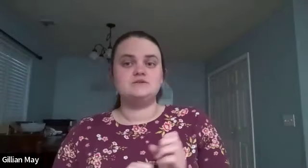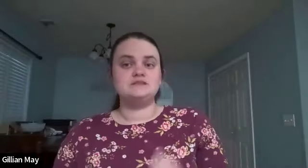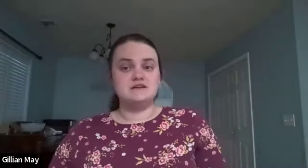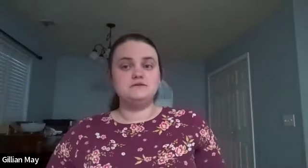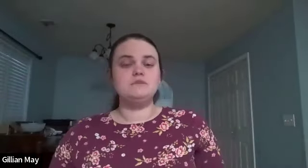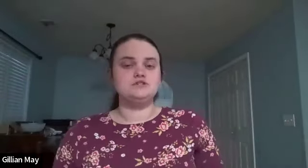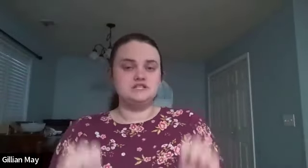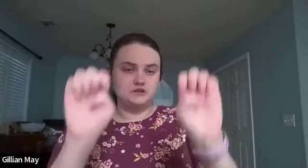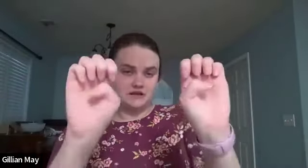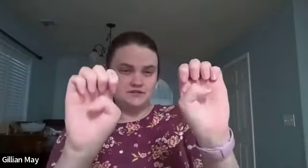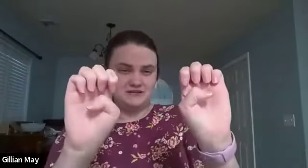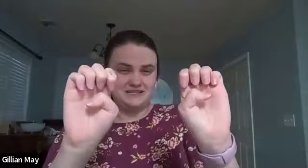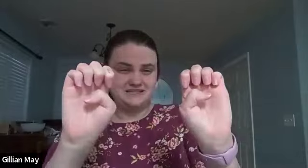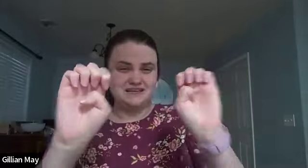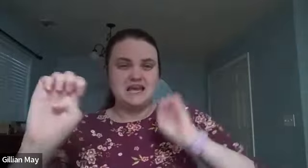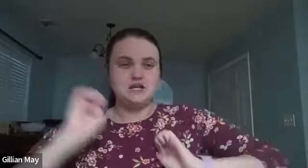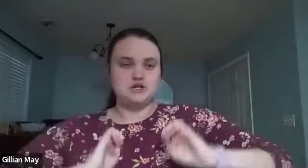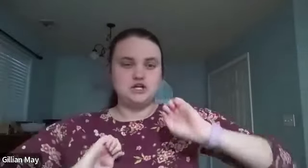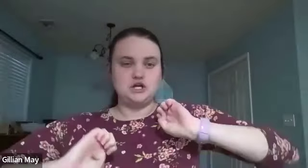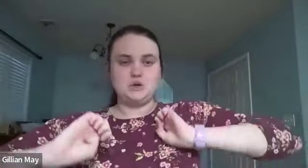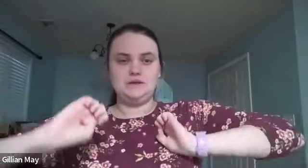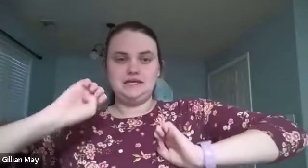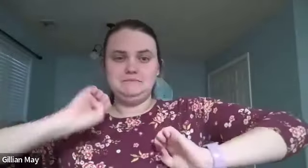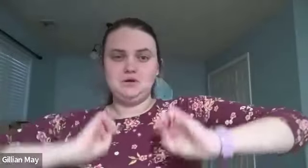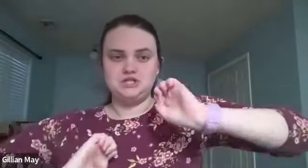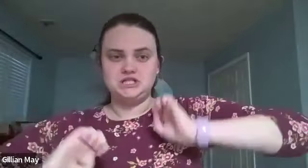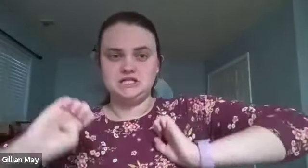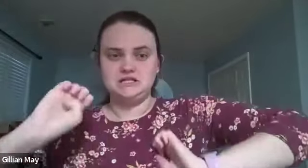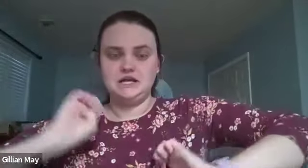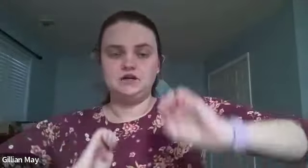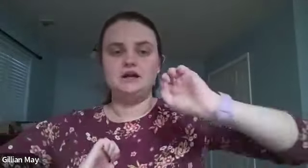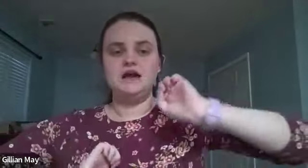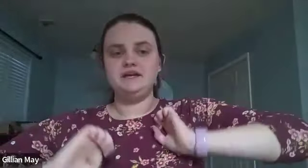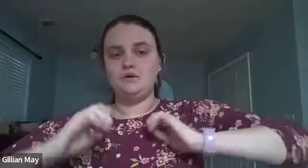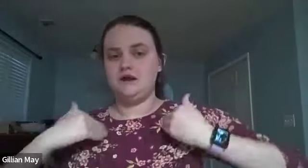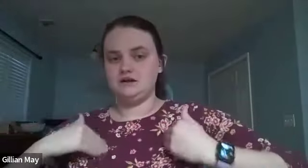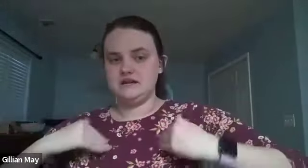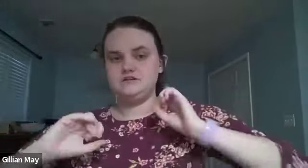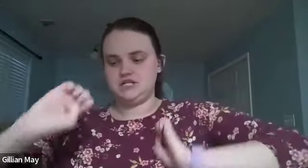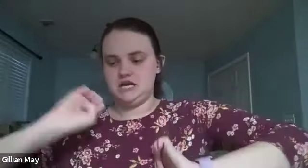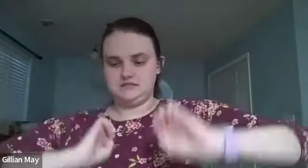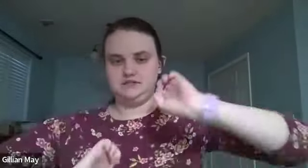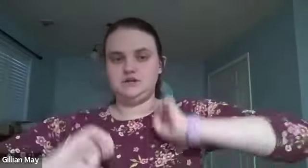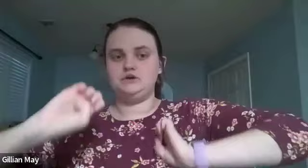the sign for emotion is you're going to have two E's and you're going to go emotion. And you're going to have like going down your chest. You're going to go